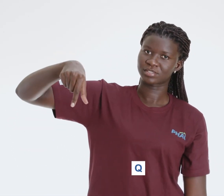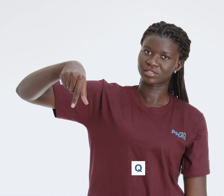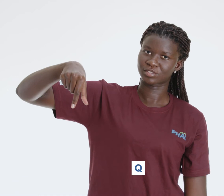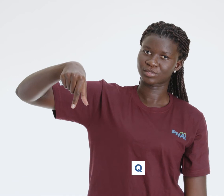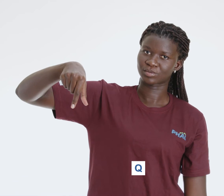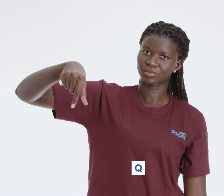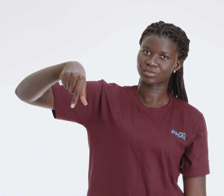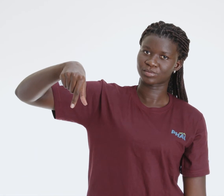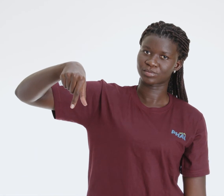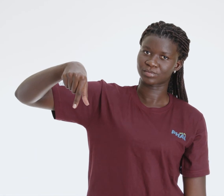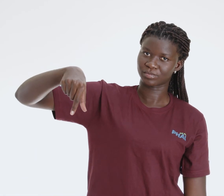Q,